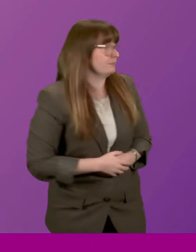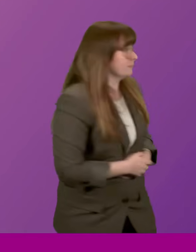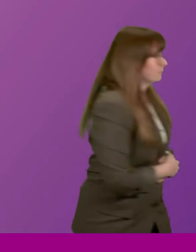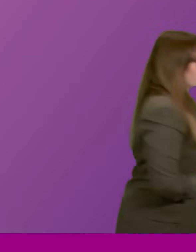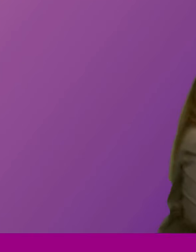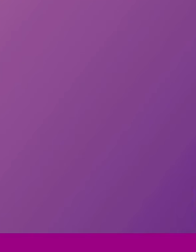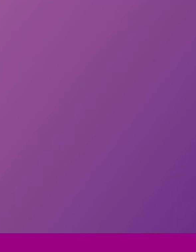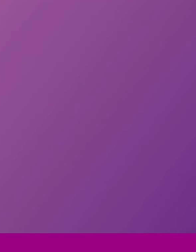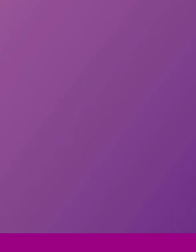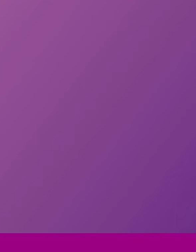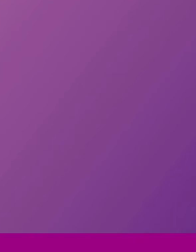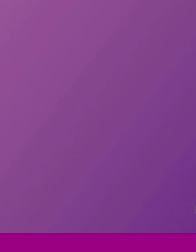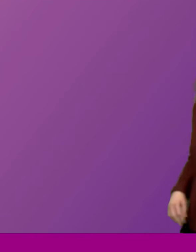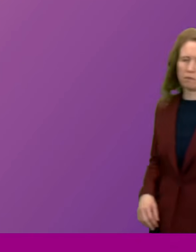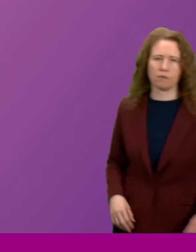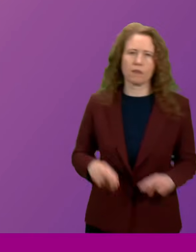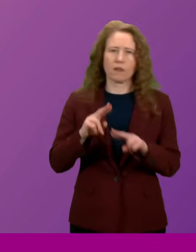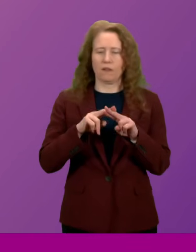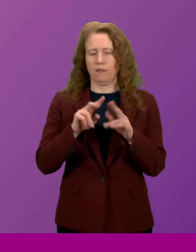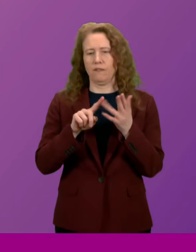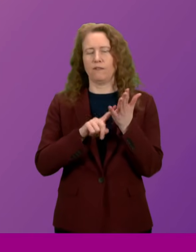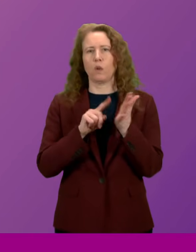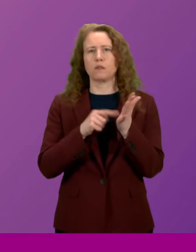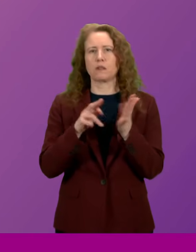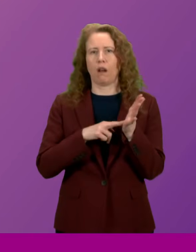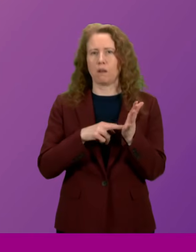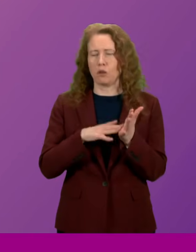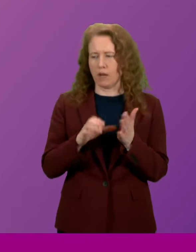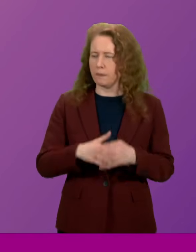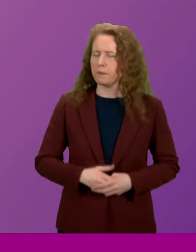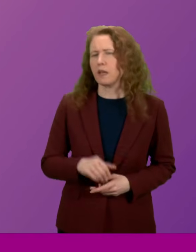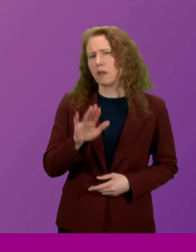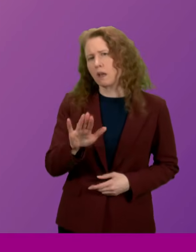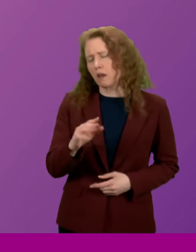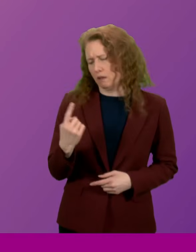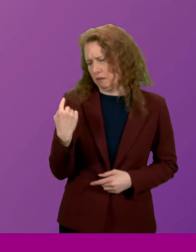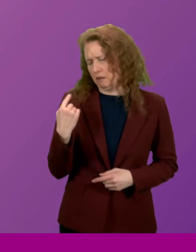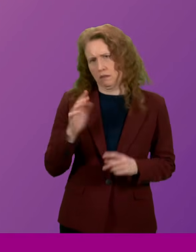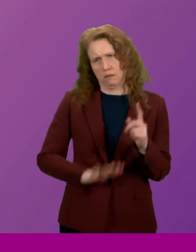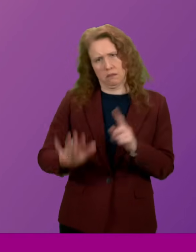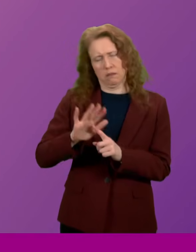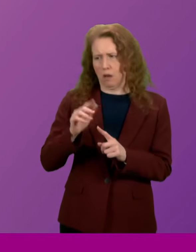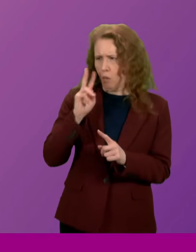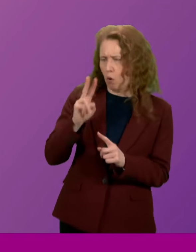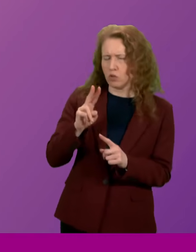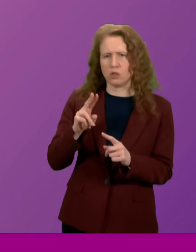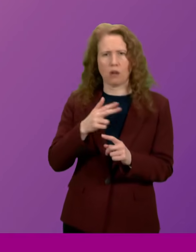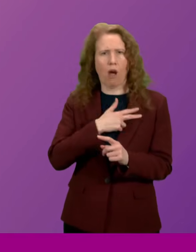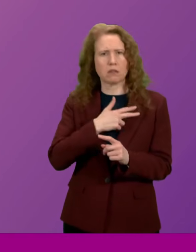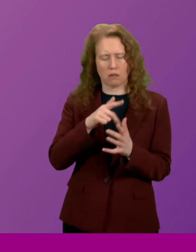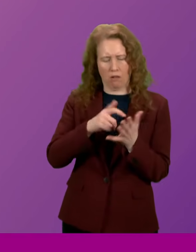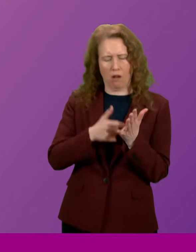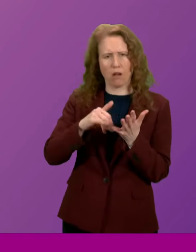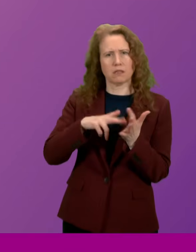McGregor. Thank you, Presiding Officer. People across Scotland were able to watch the national team's historic and quite amazing victory on Tuesday on